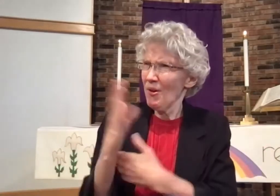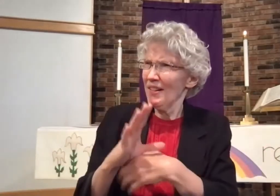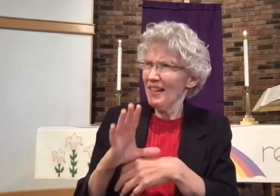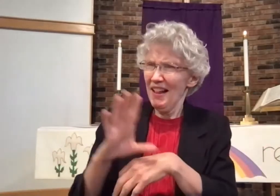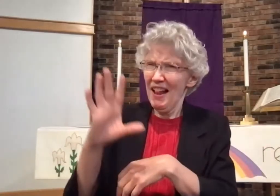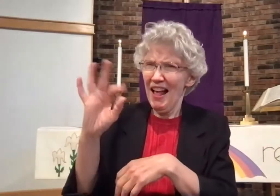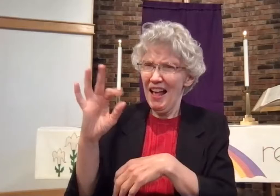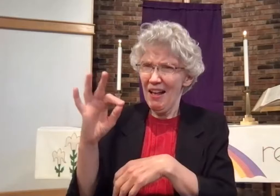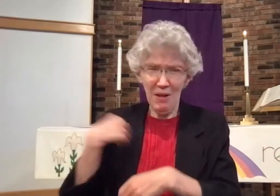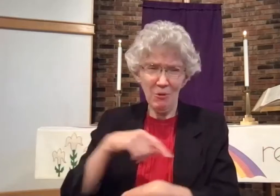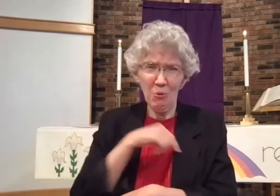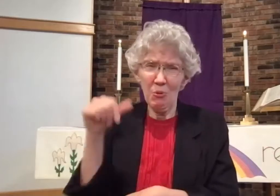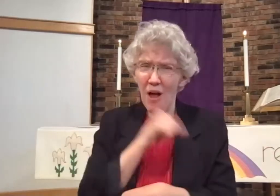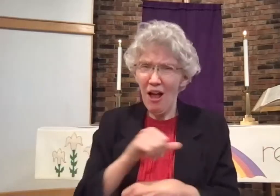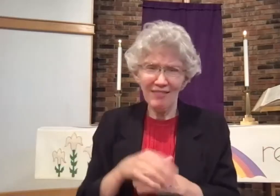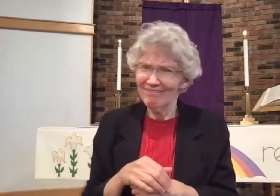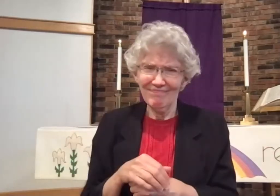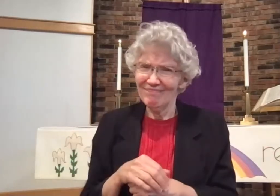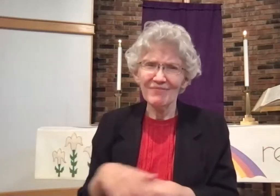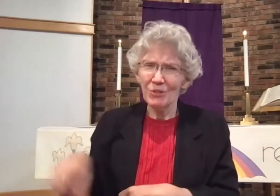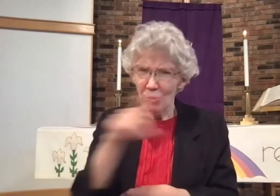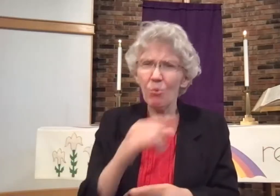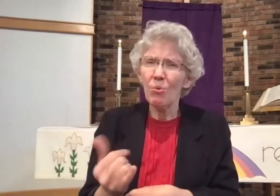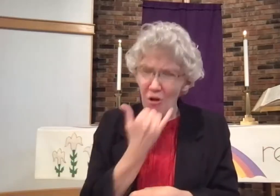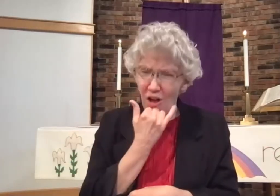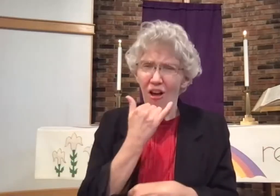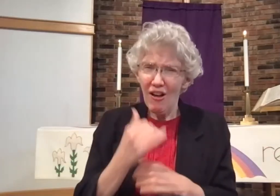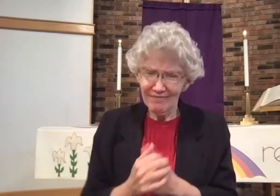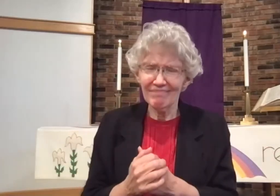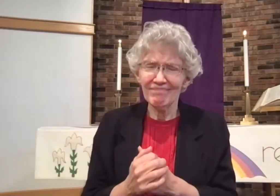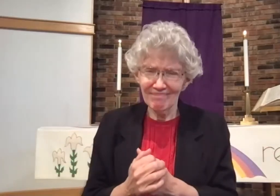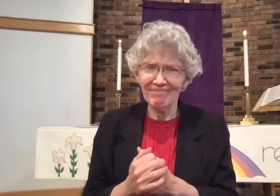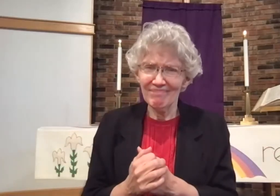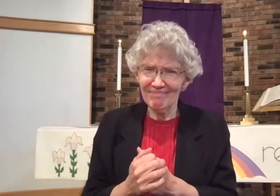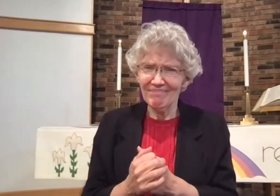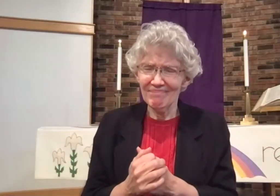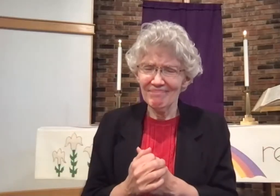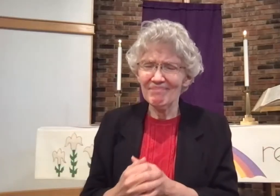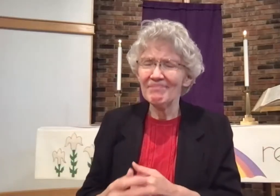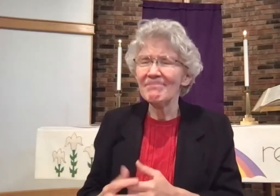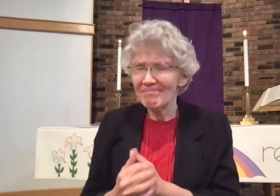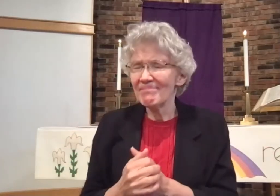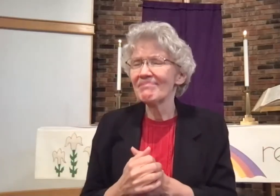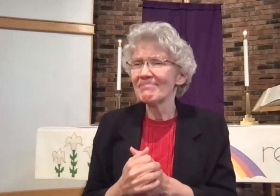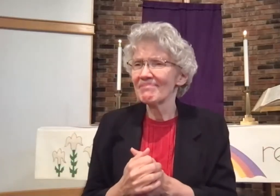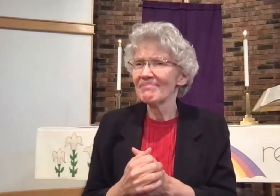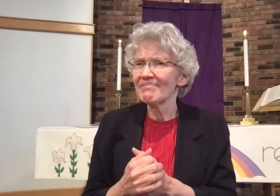said, "Don't all these who are speaking come from Galilee? Then why do we hear them speaking our very own